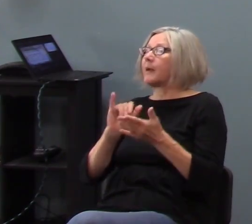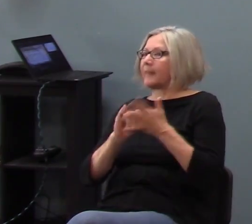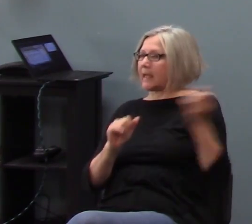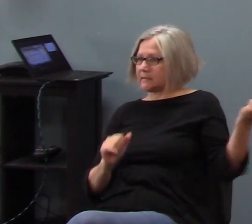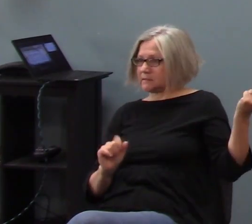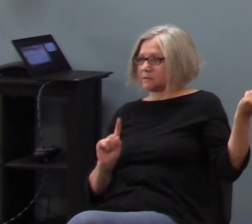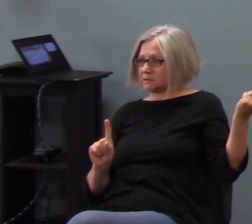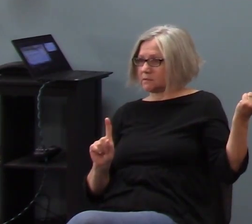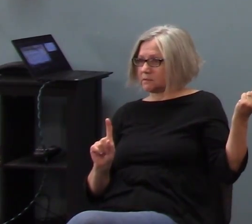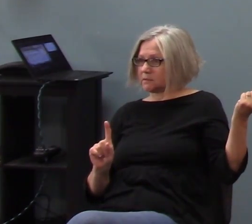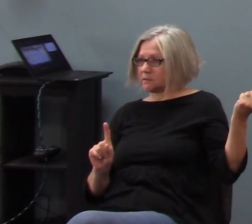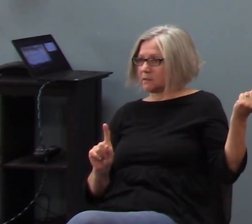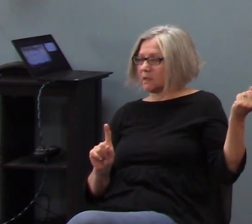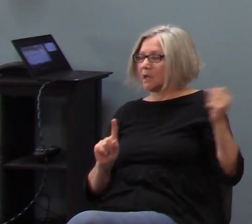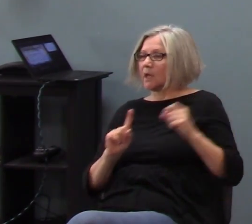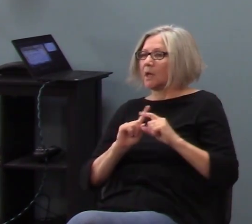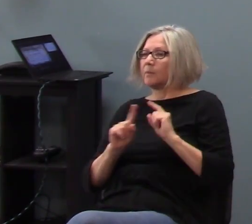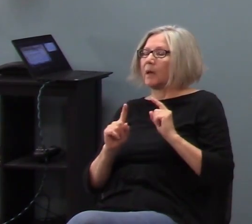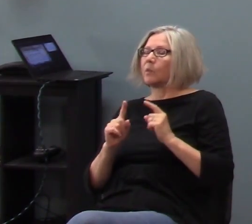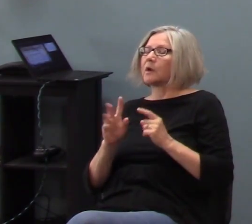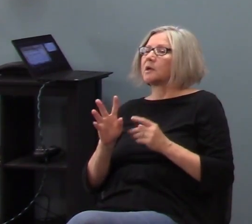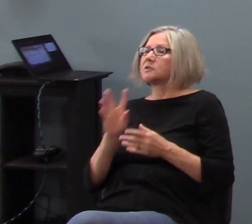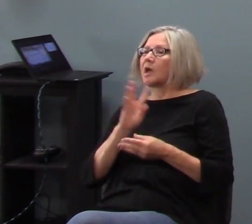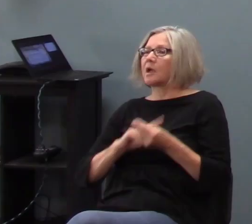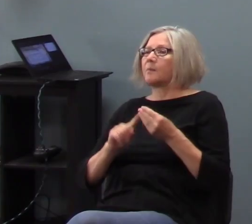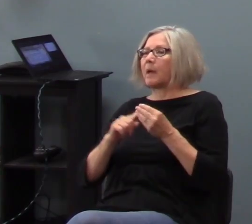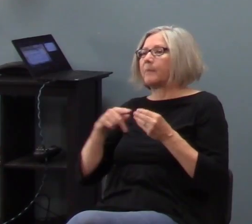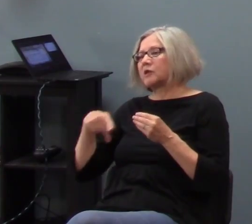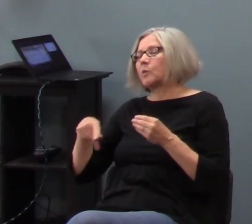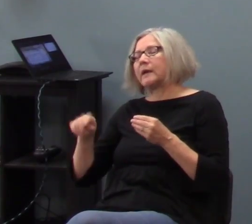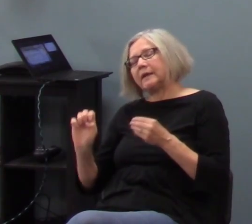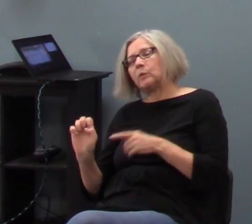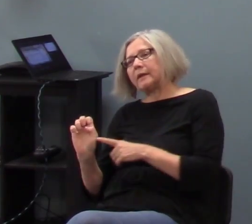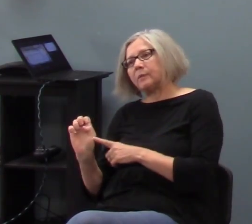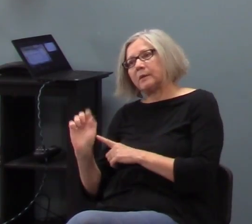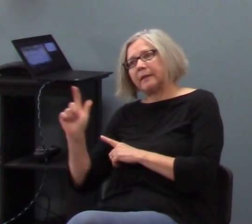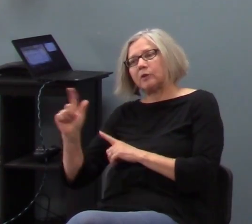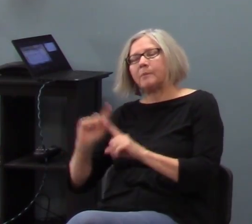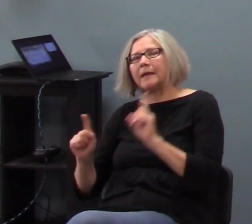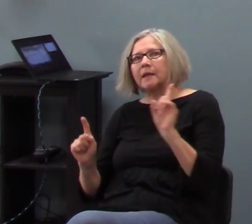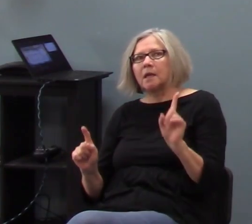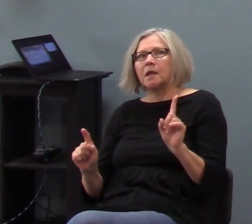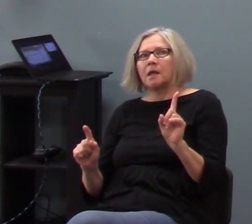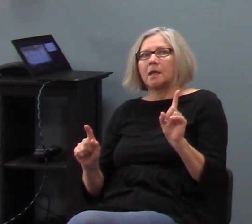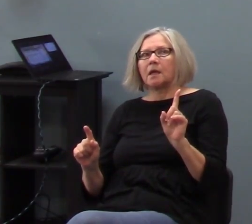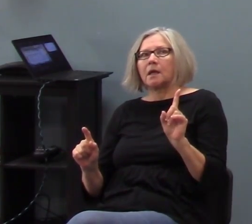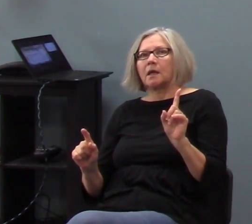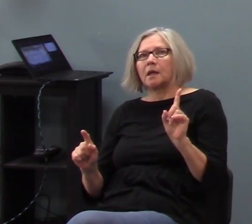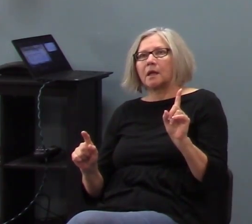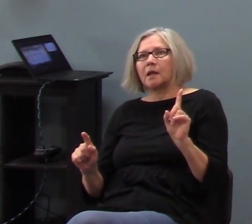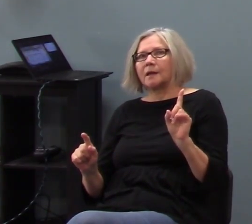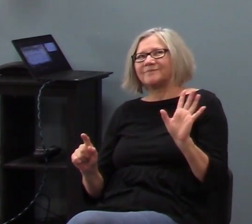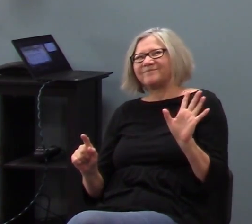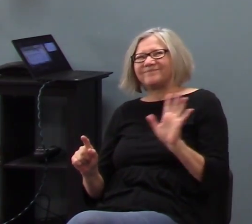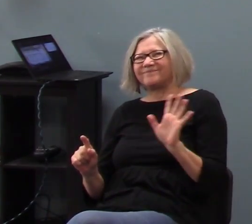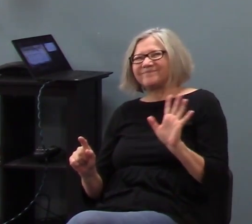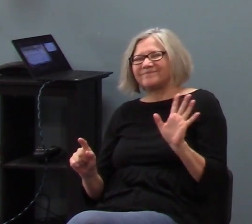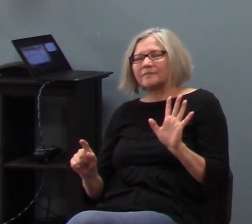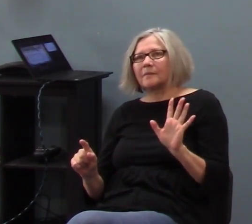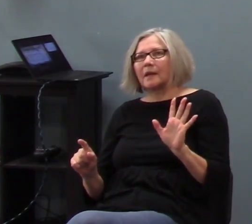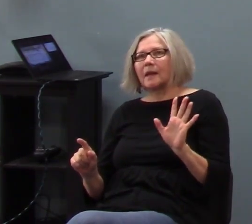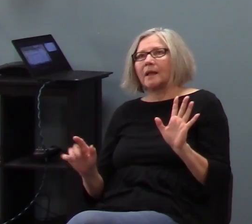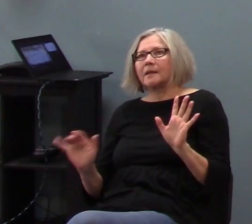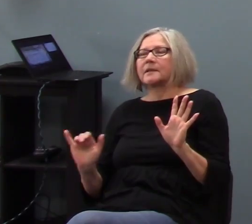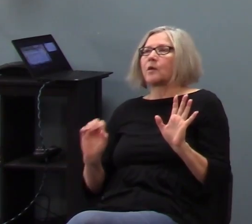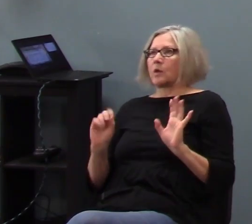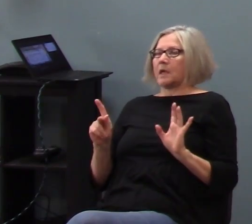a minute, but we'll discuss punctuated equilibrium. But again, that wouldn't be like, again, that would be